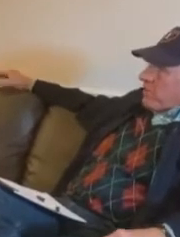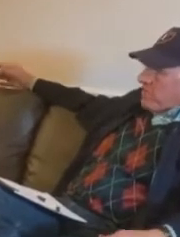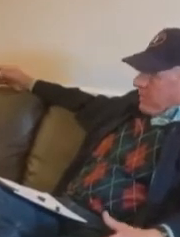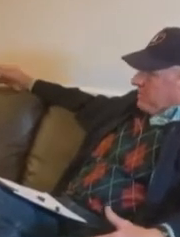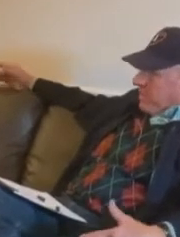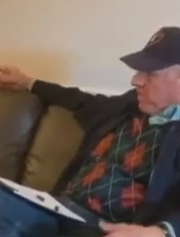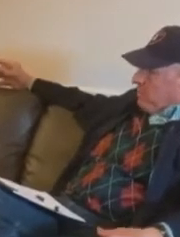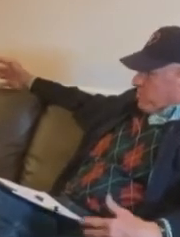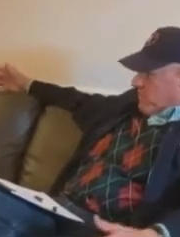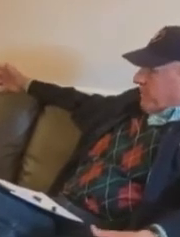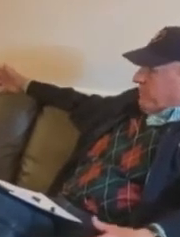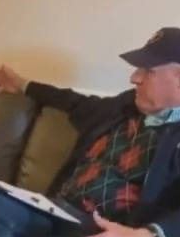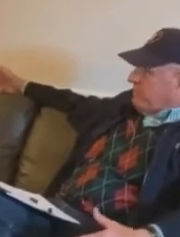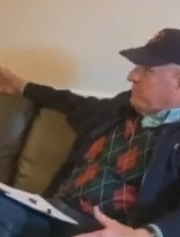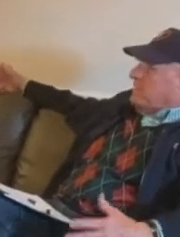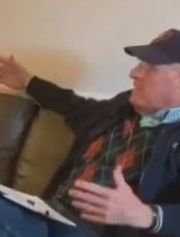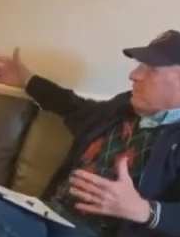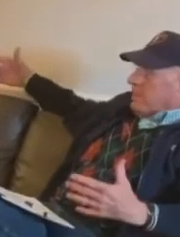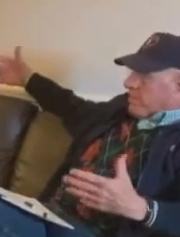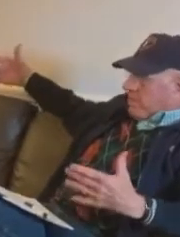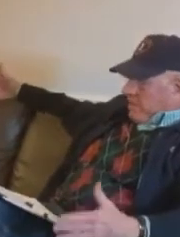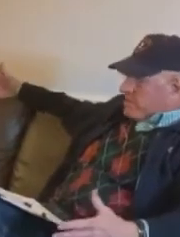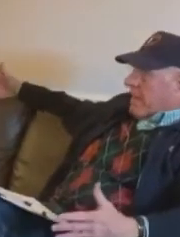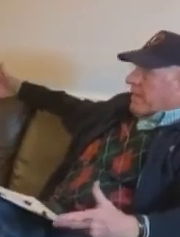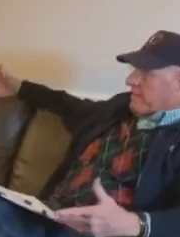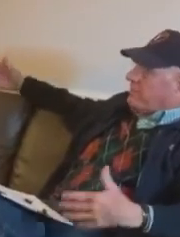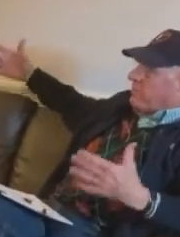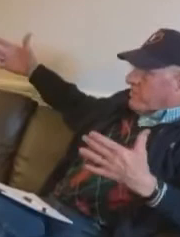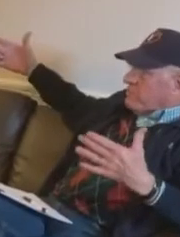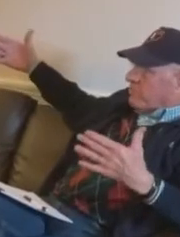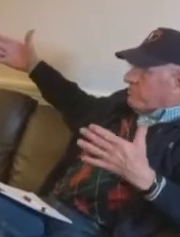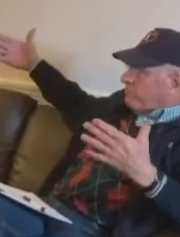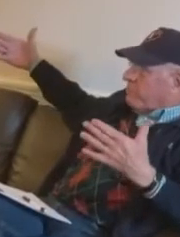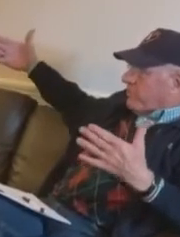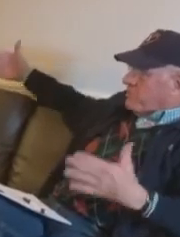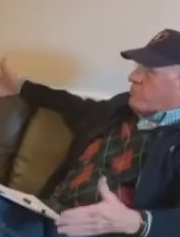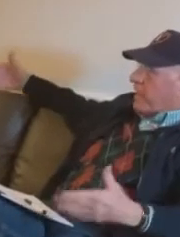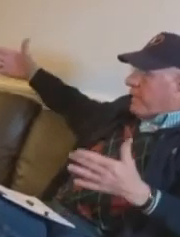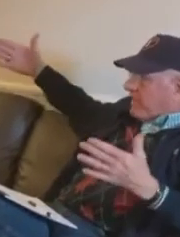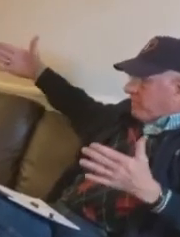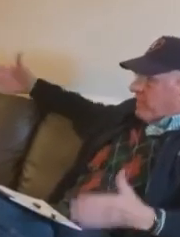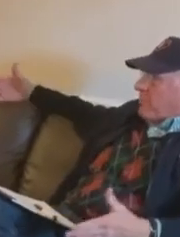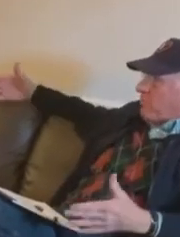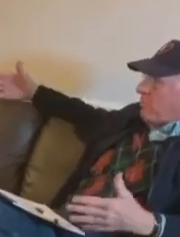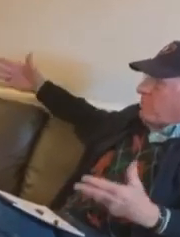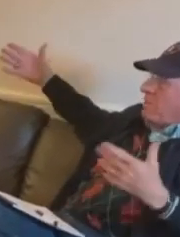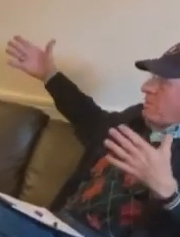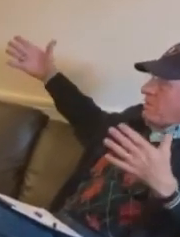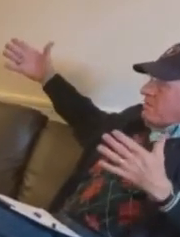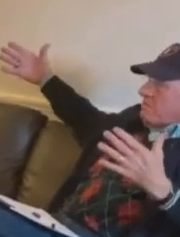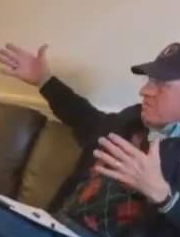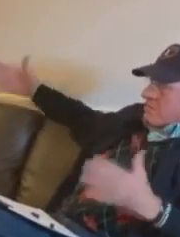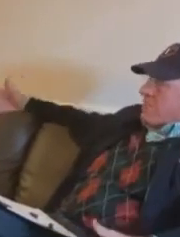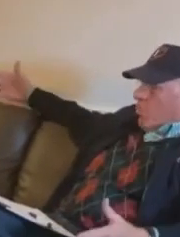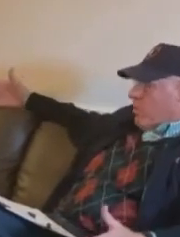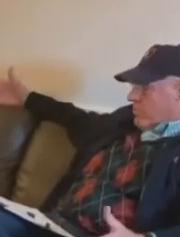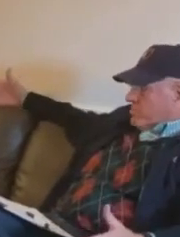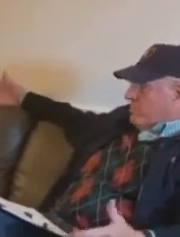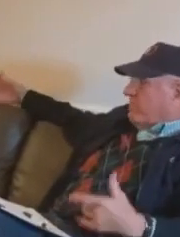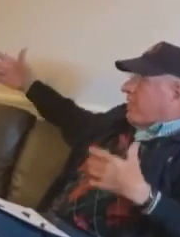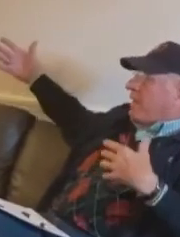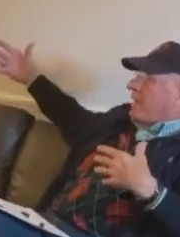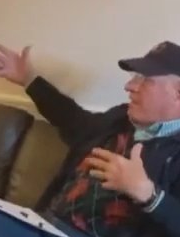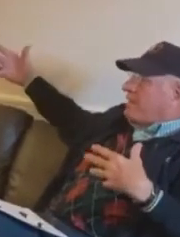But it was learning the military perspective. I mean, in Paris Island, you know, they're training people to